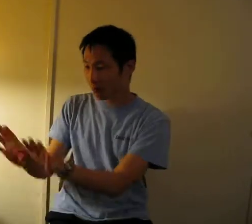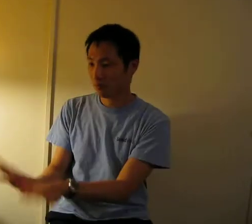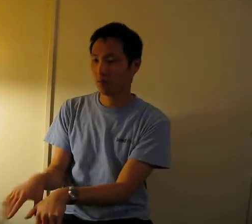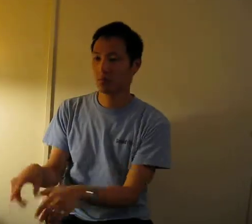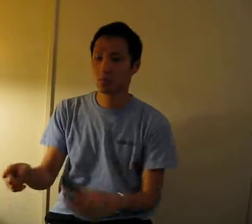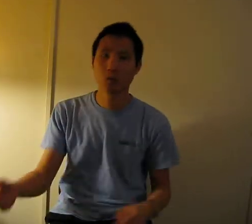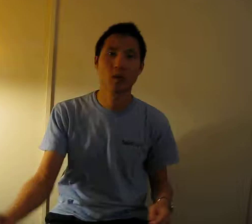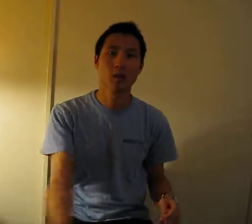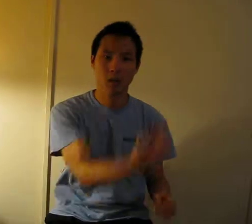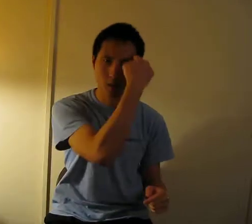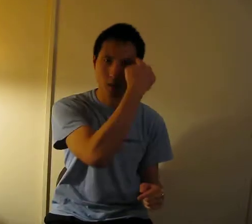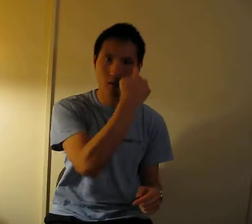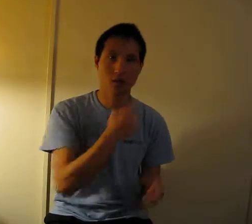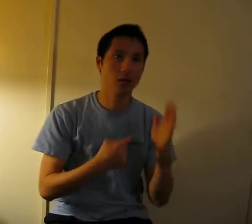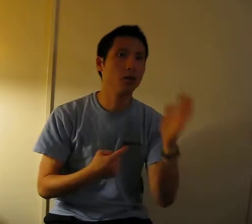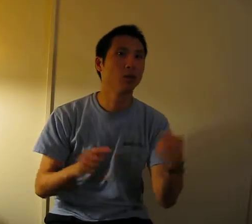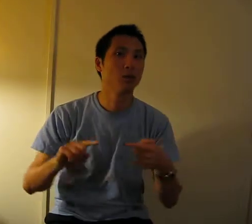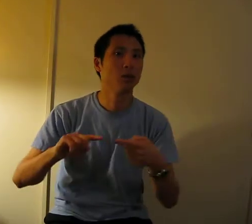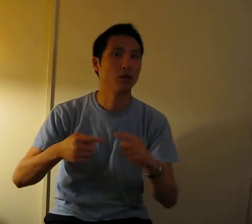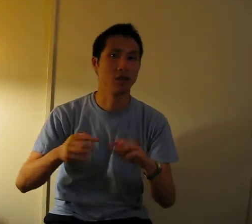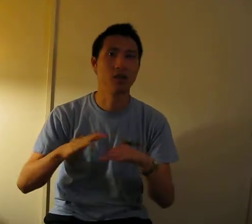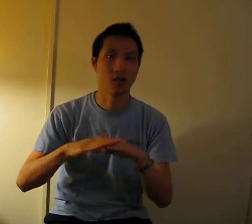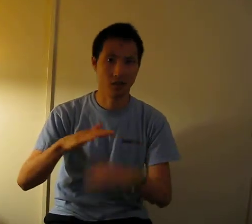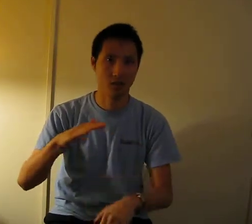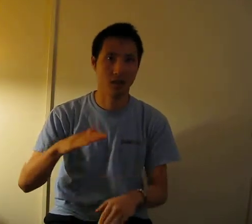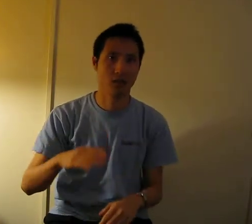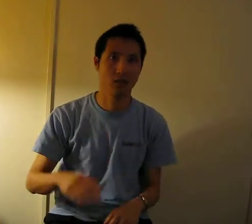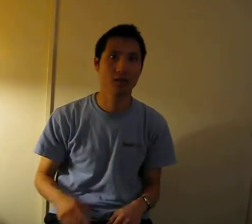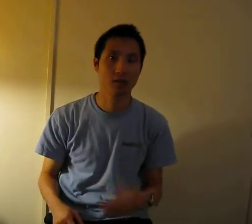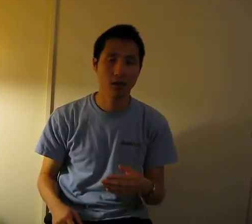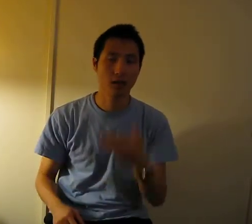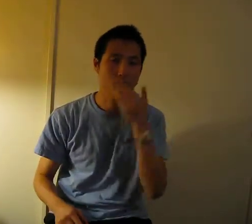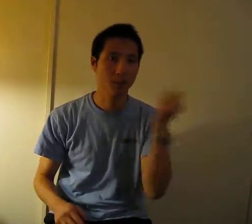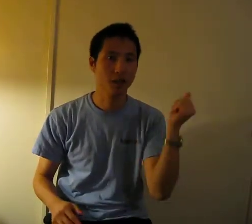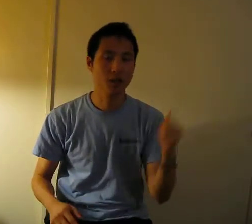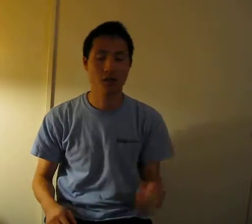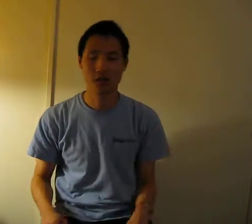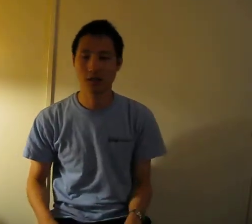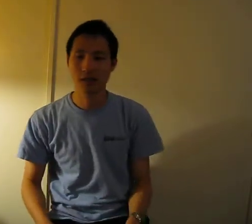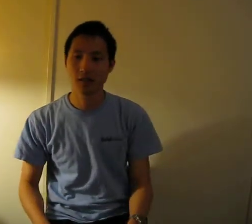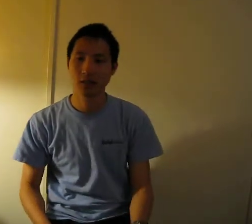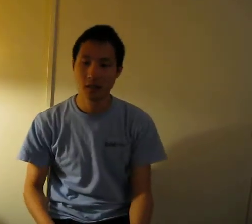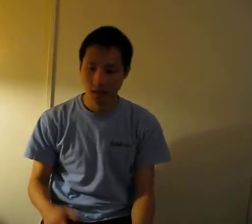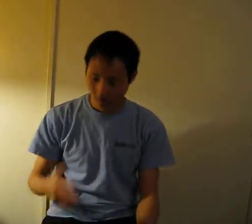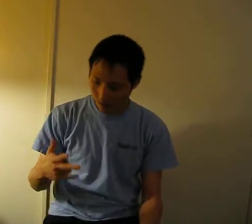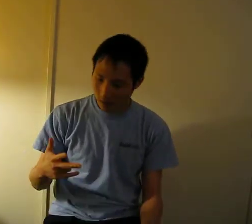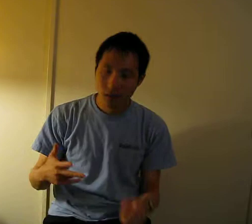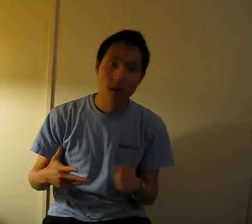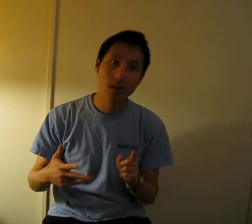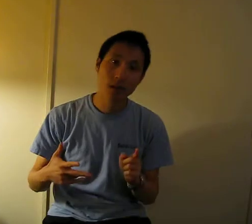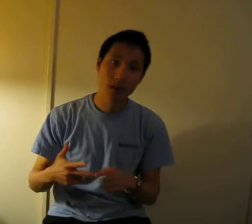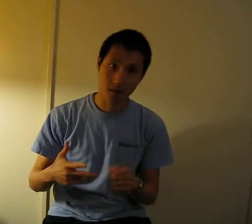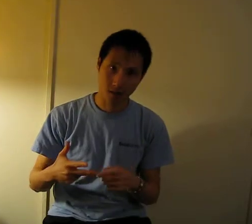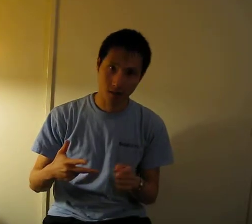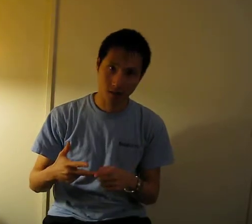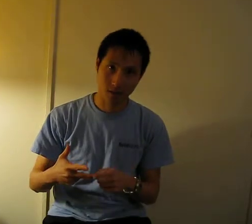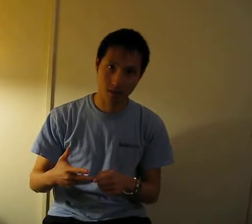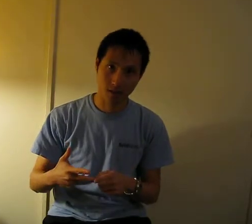And so this tells you that if you get stung in the head by a stingray, it's going to hurt less and just be better. Now,